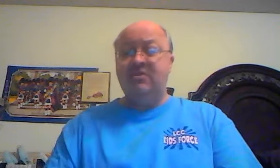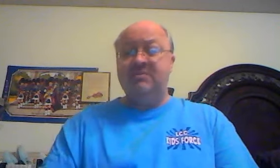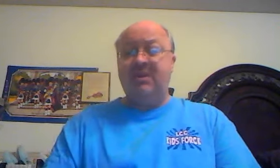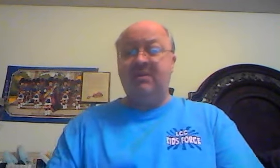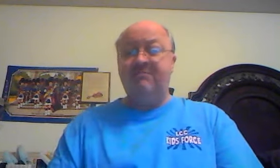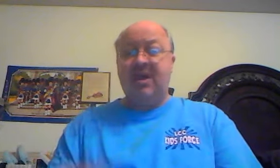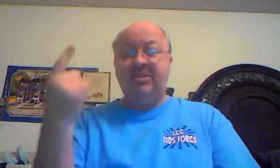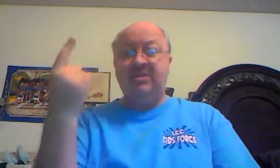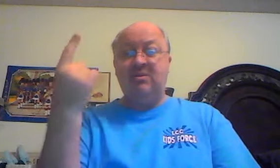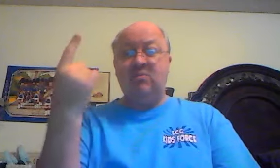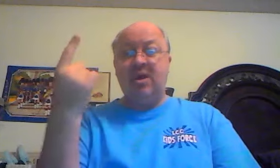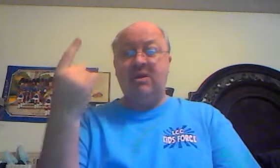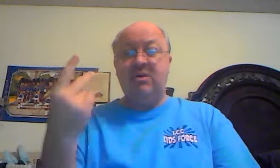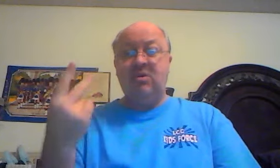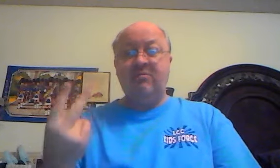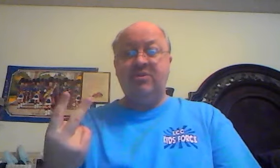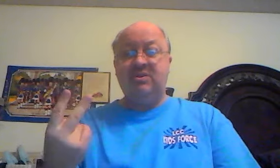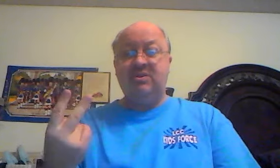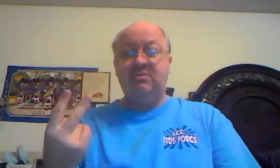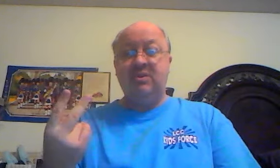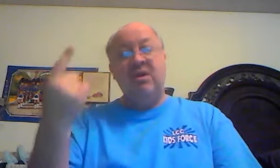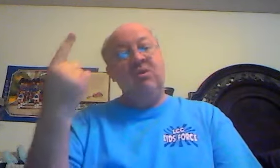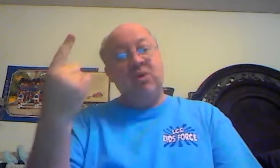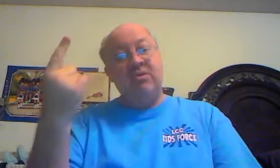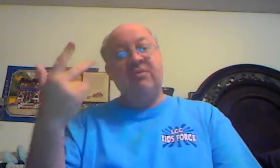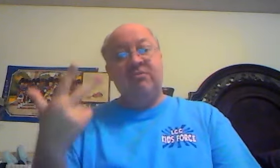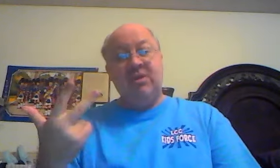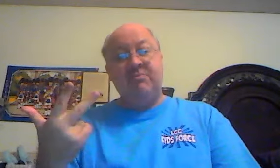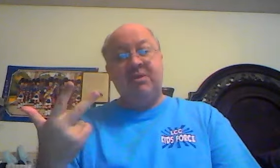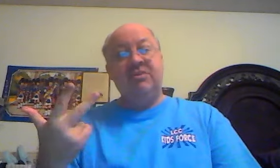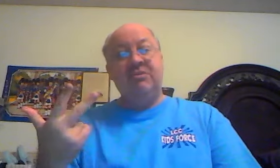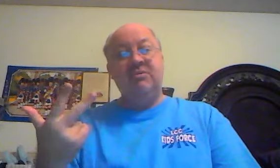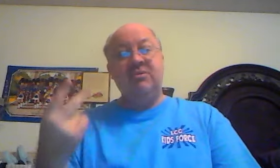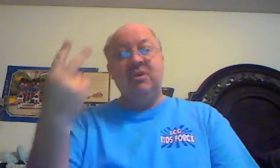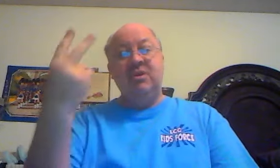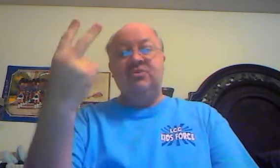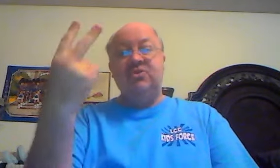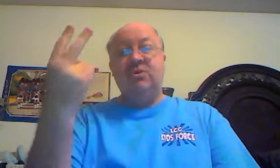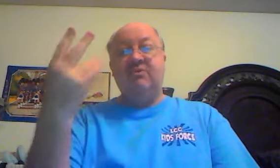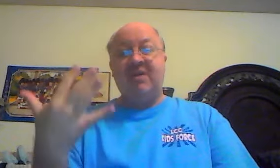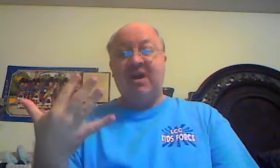make a fraction, 1 over 2, like 1 over 3 would be a third, 2 over 5 would be